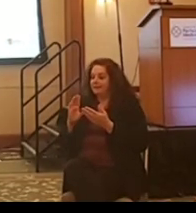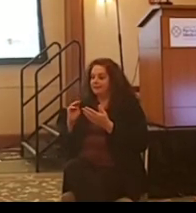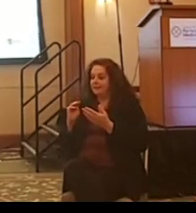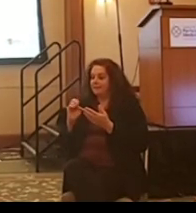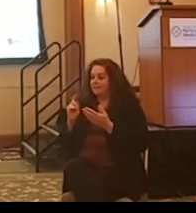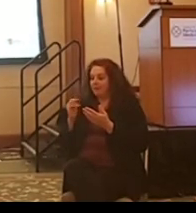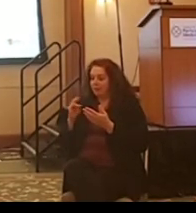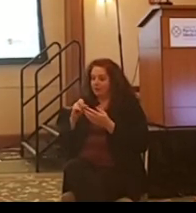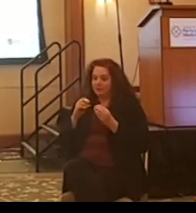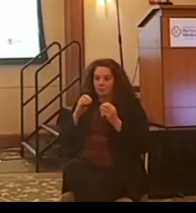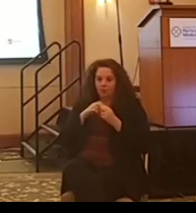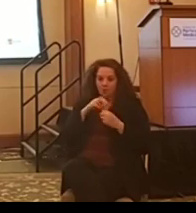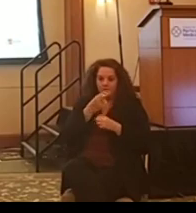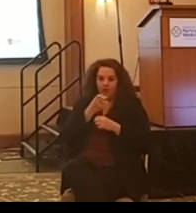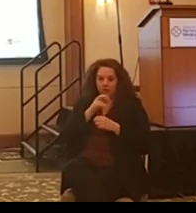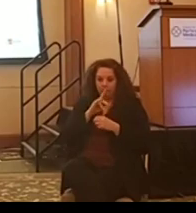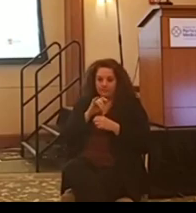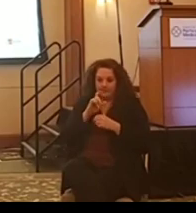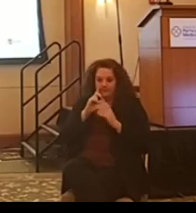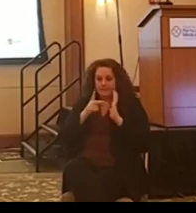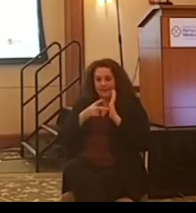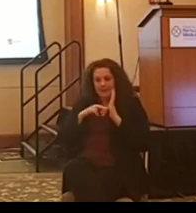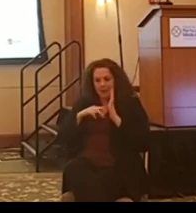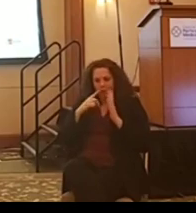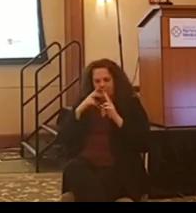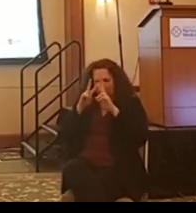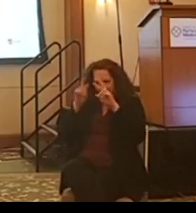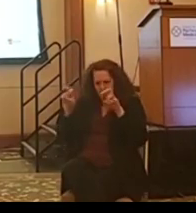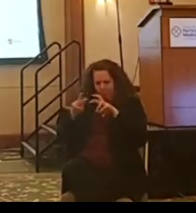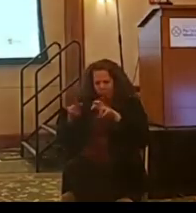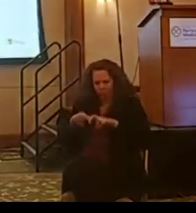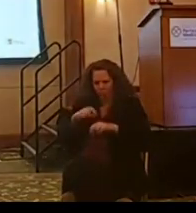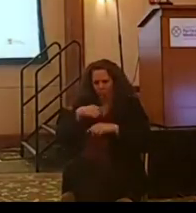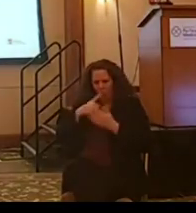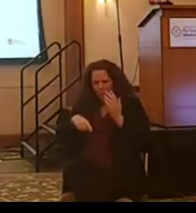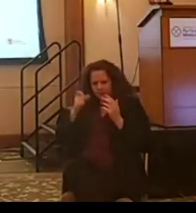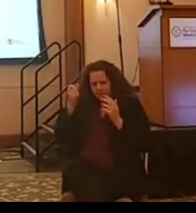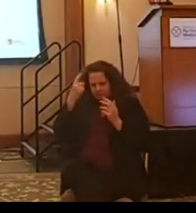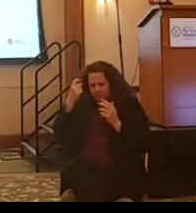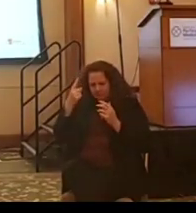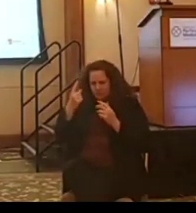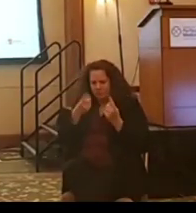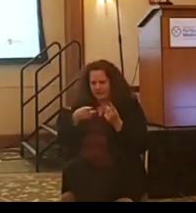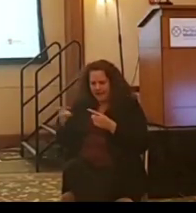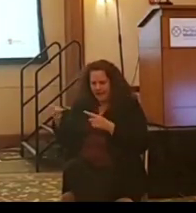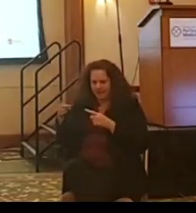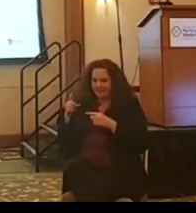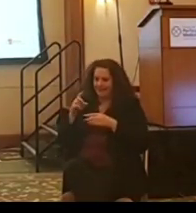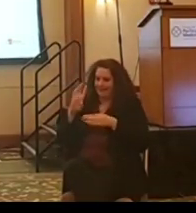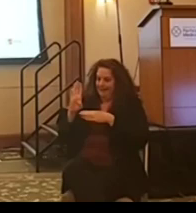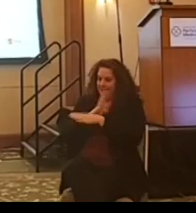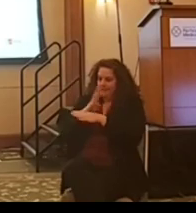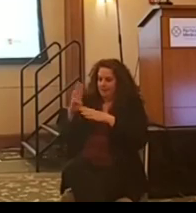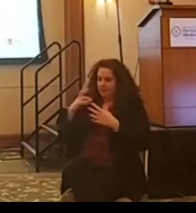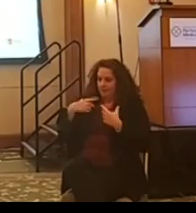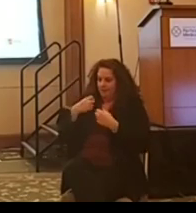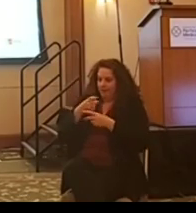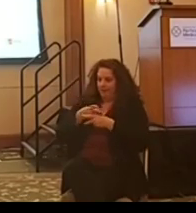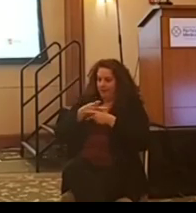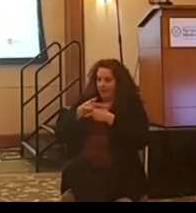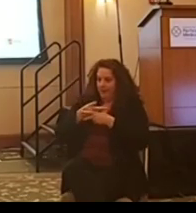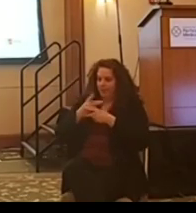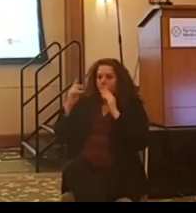to look at, to understand kind of what's happening. And in industrial healthcare, conversations start to look more the